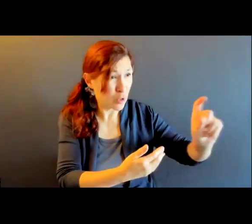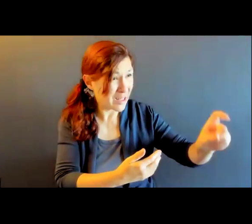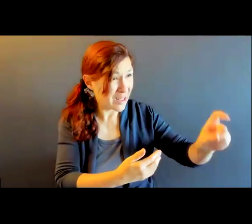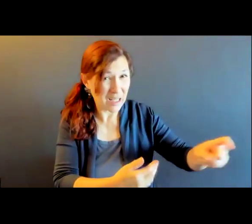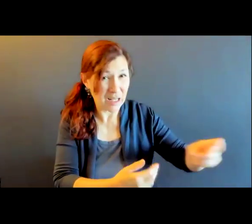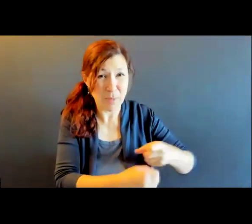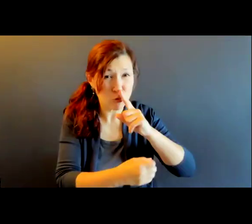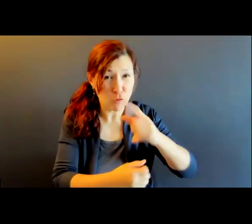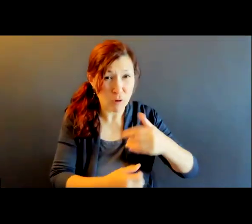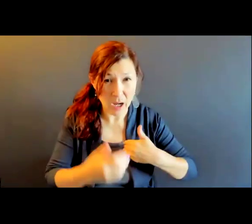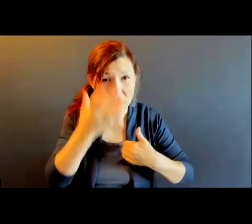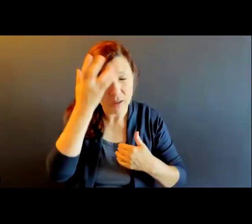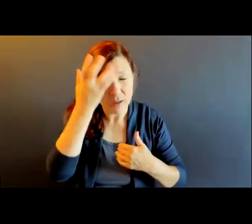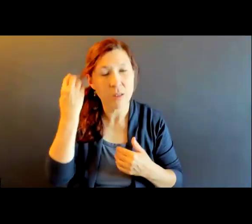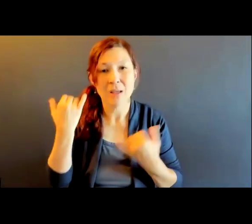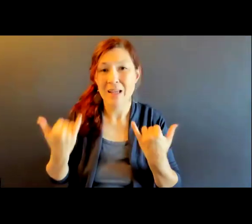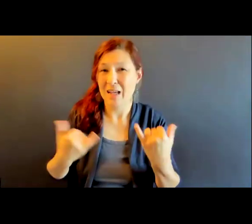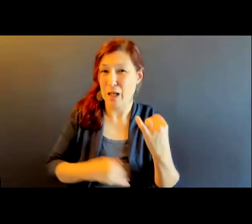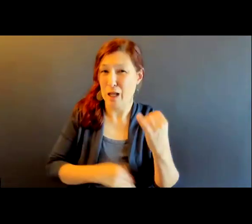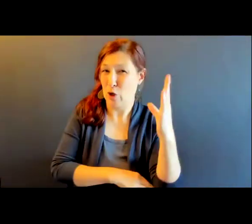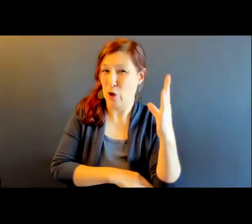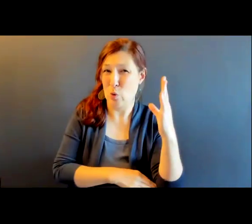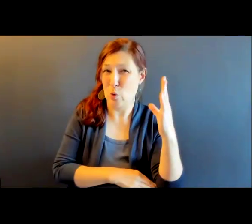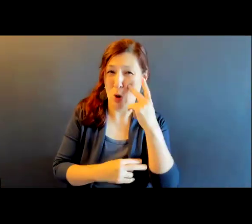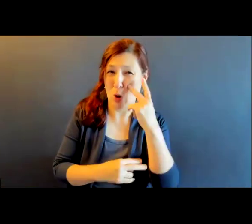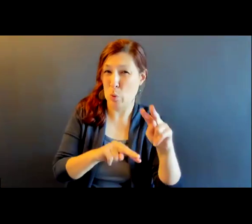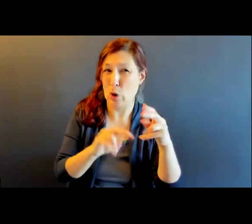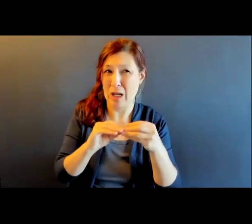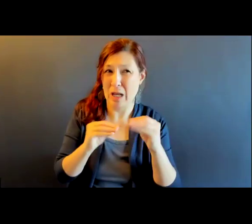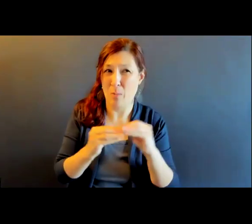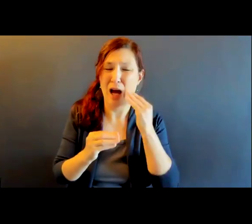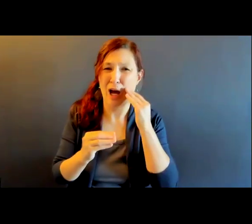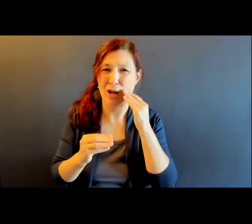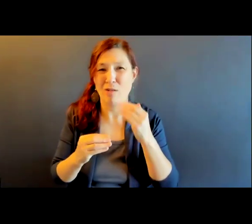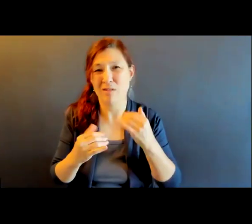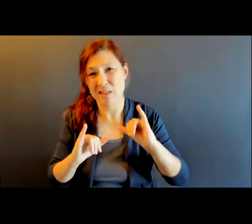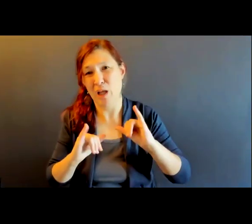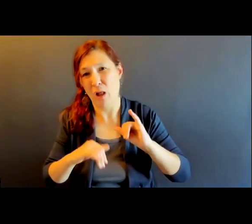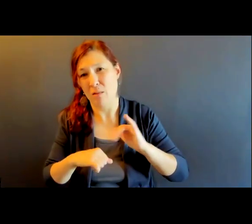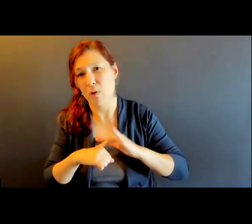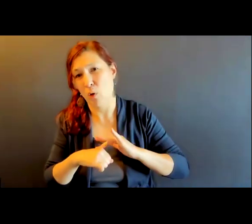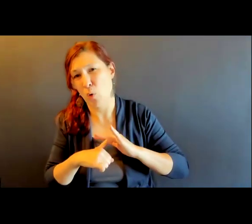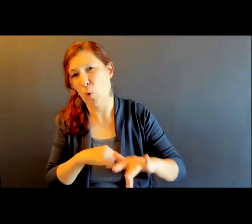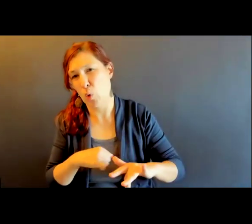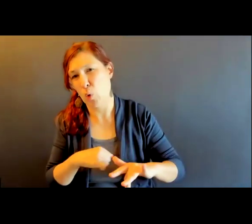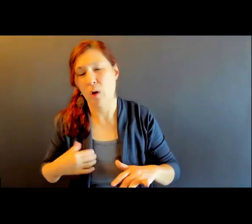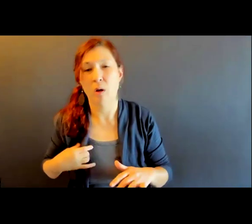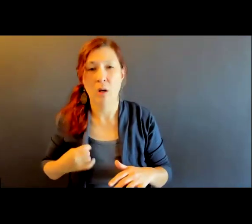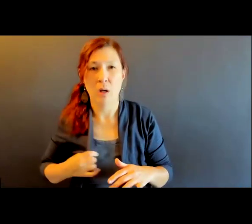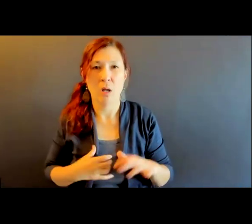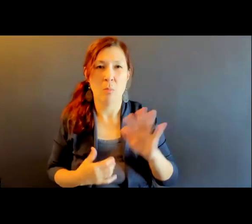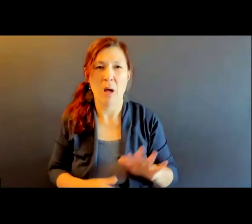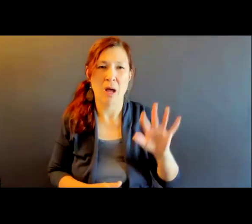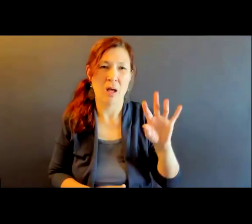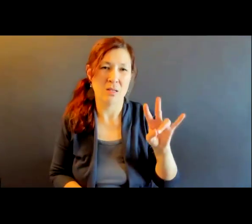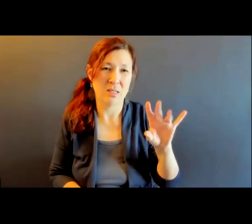at our student attendance as of noon today, it's still really early in the year, but we averaged